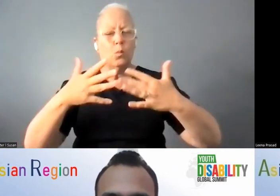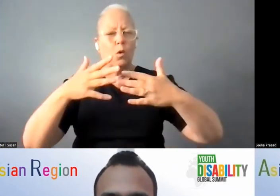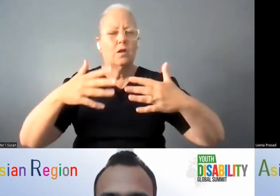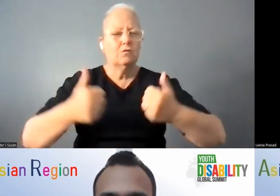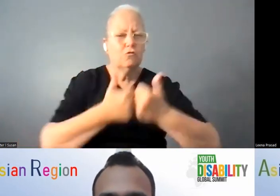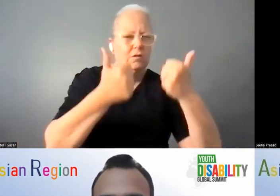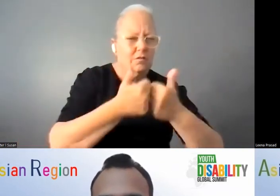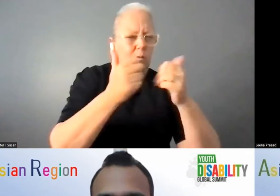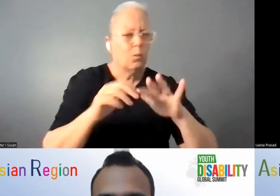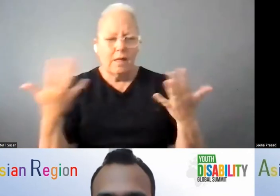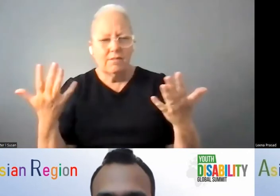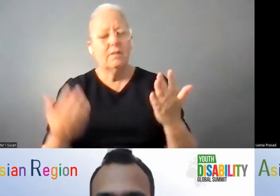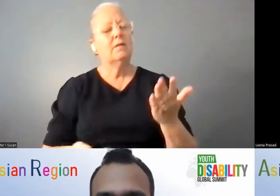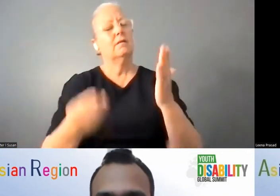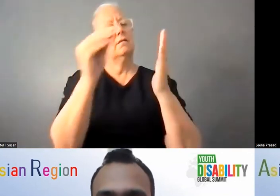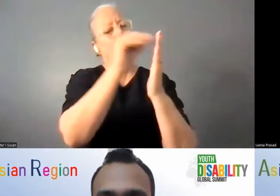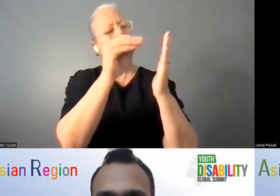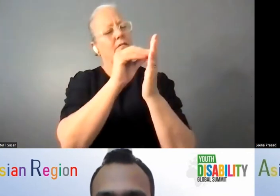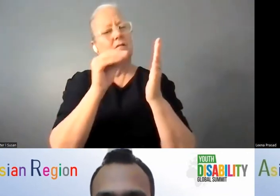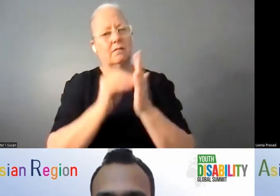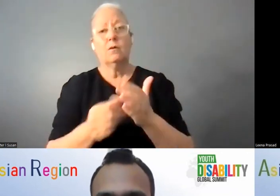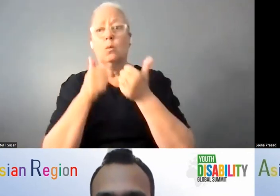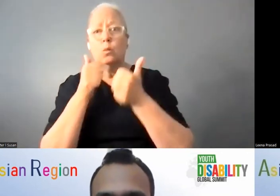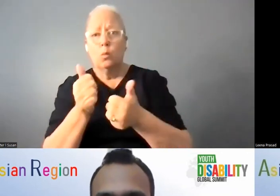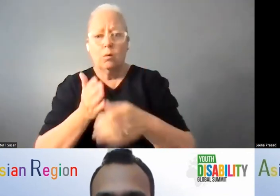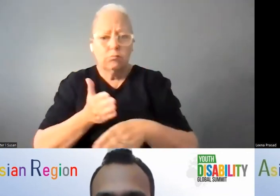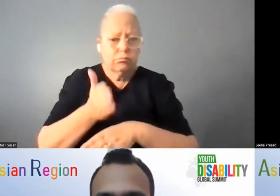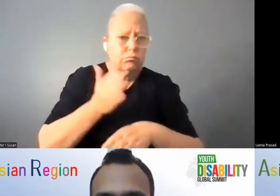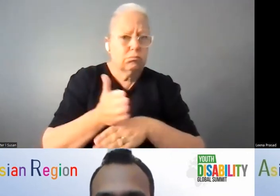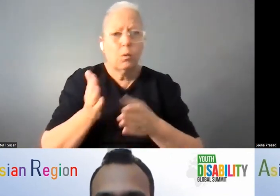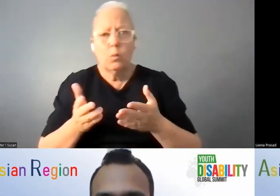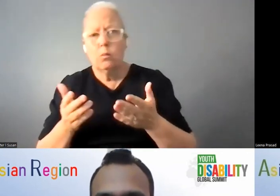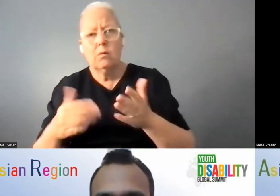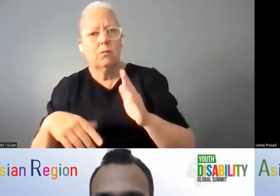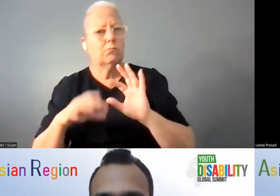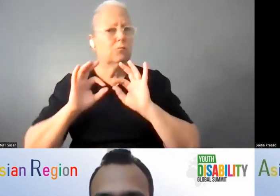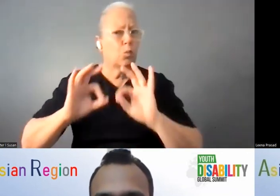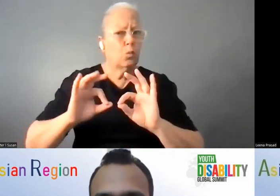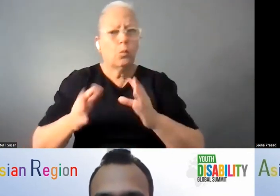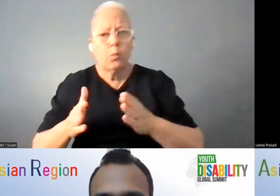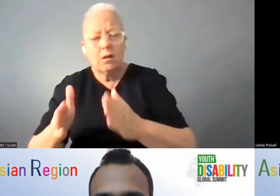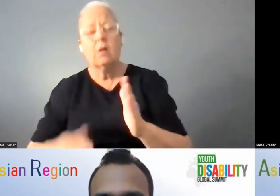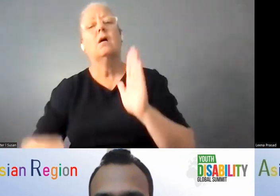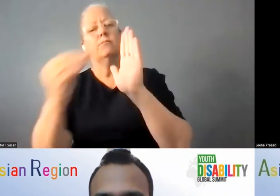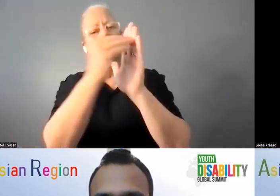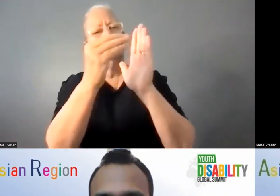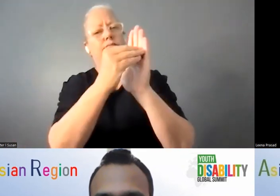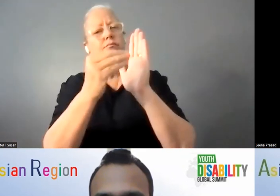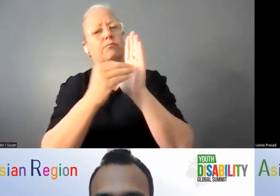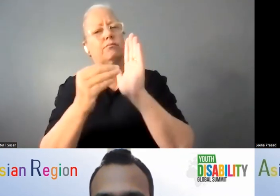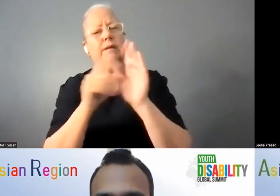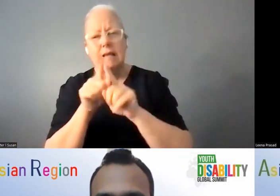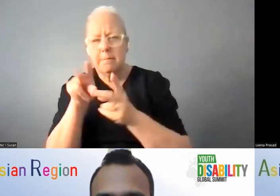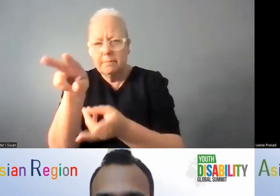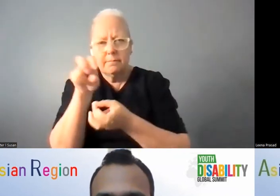if we document the good practices that exist, we can learn a lot and be able to upscale and put